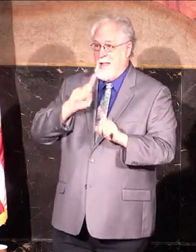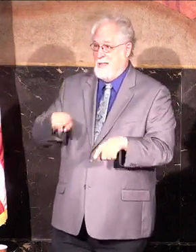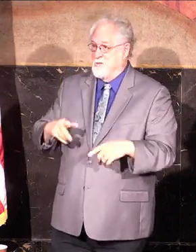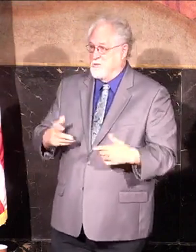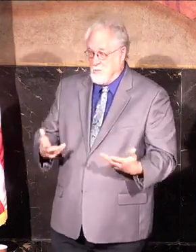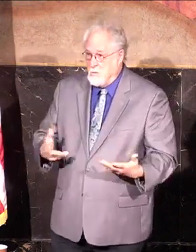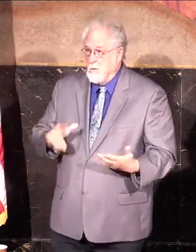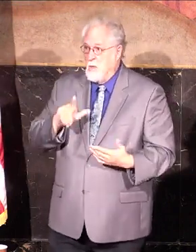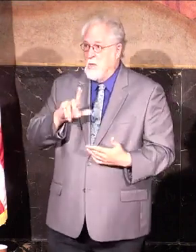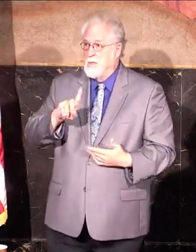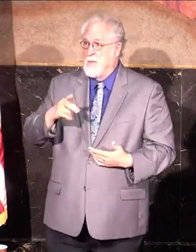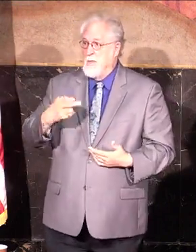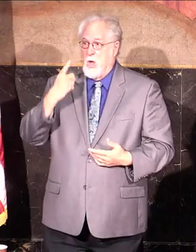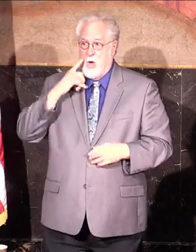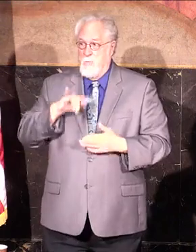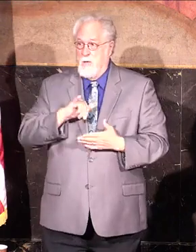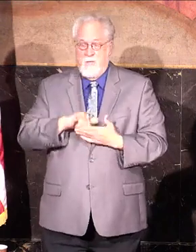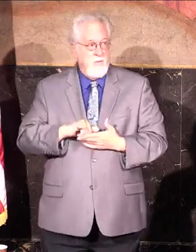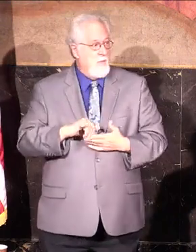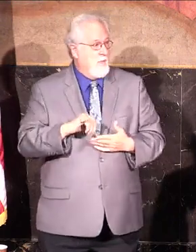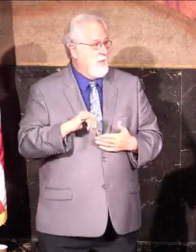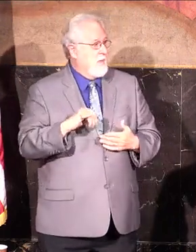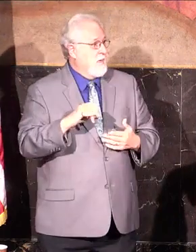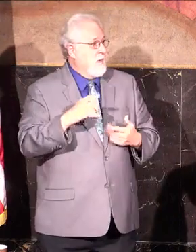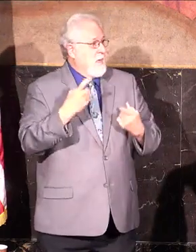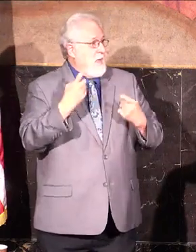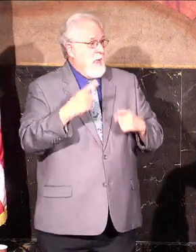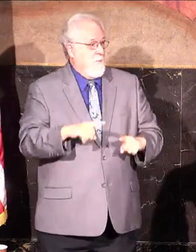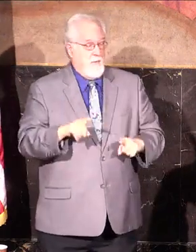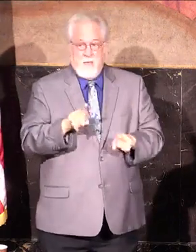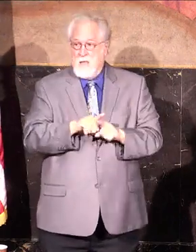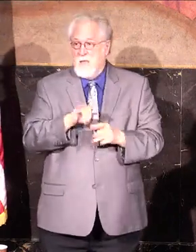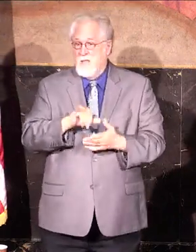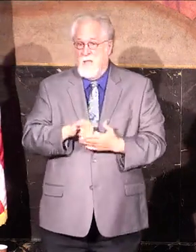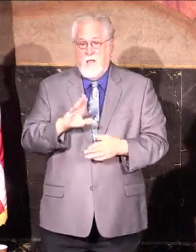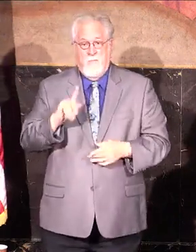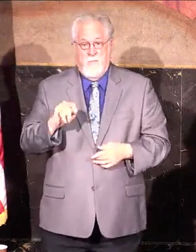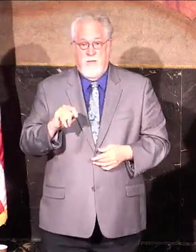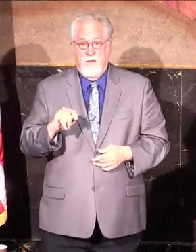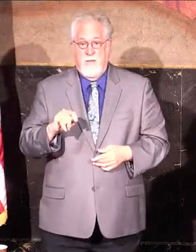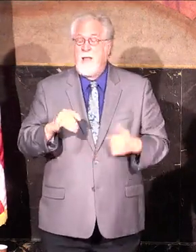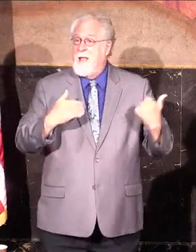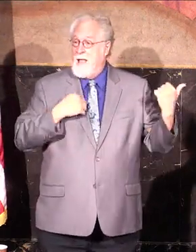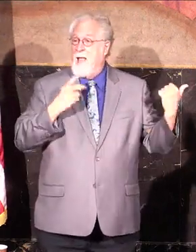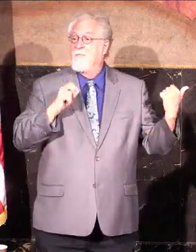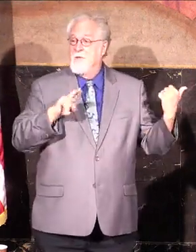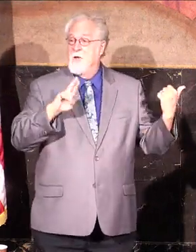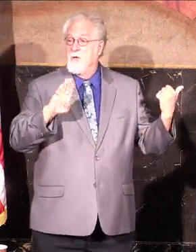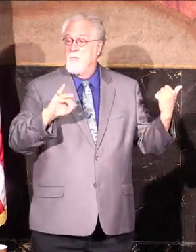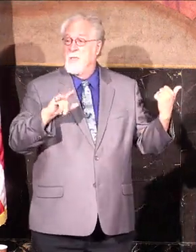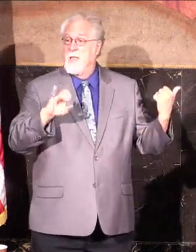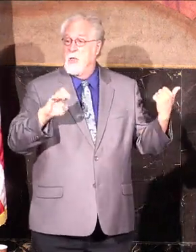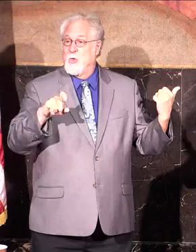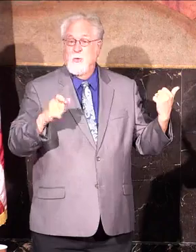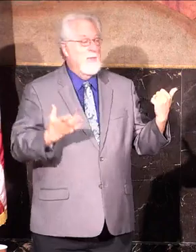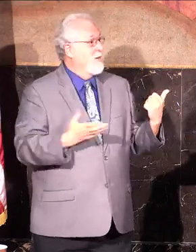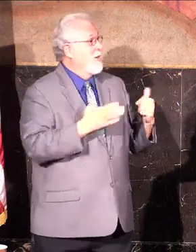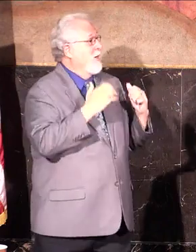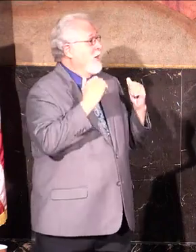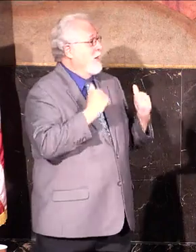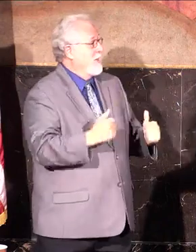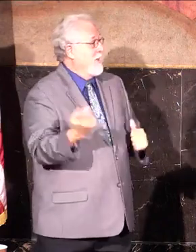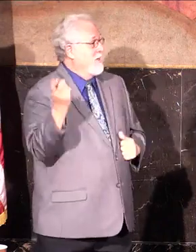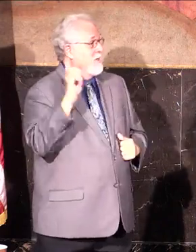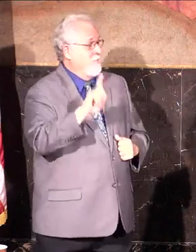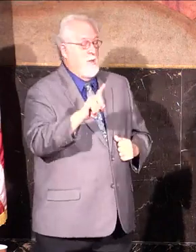whether LDH has heard of anything happening like this, but the good news is I have Dr. Bu here. He can